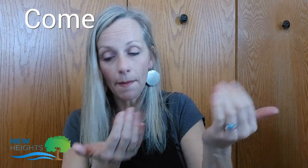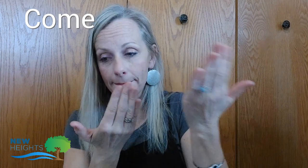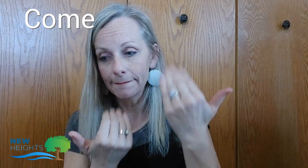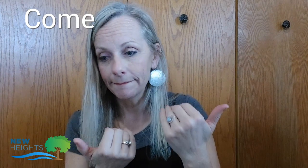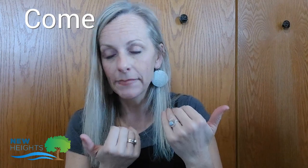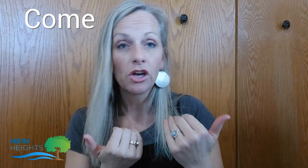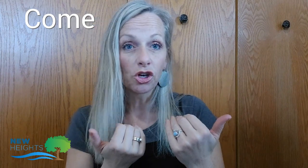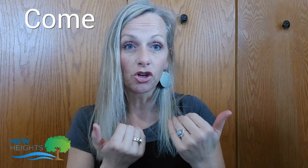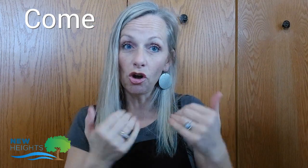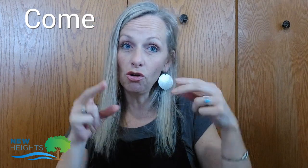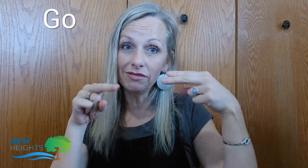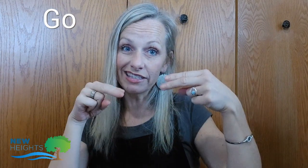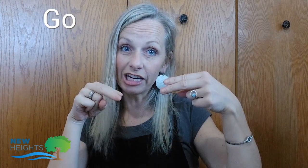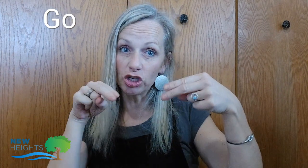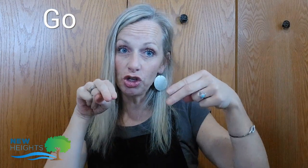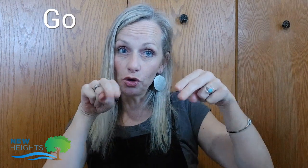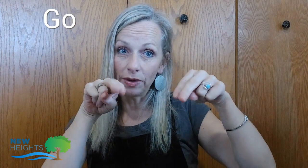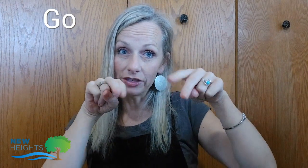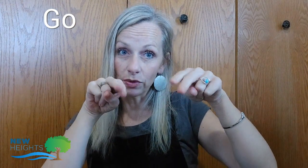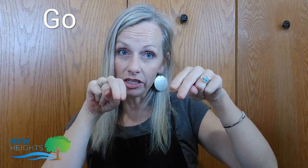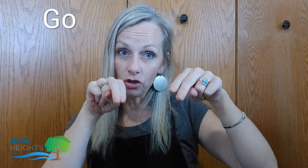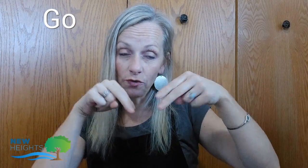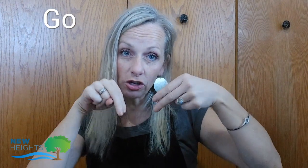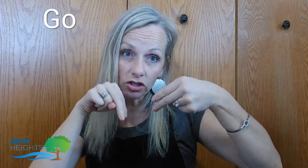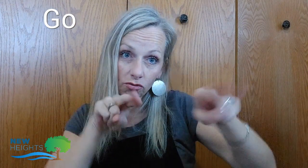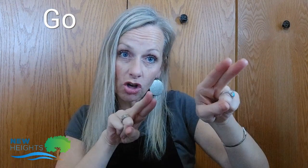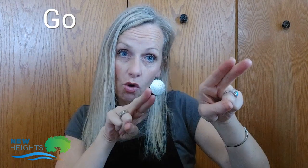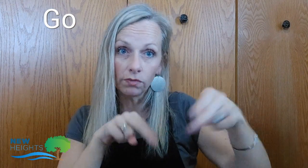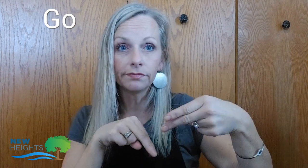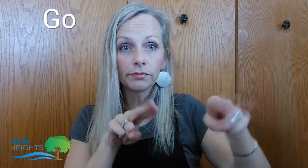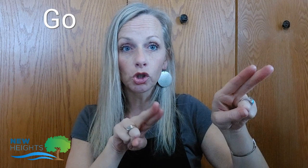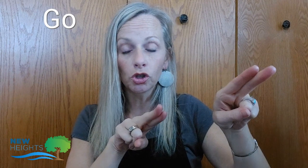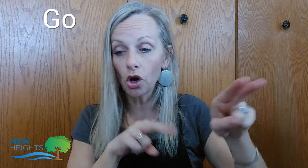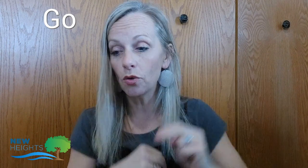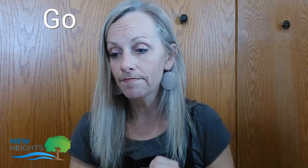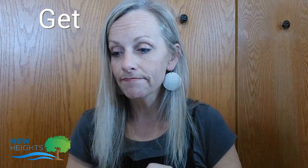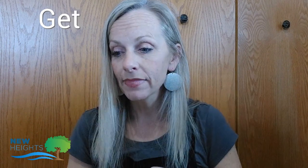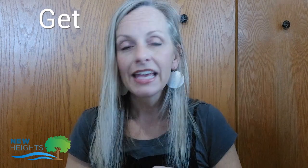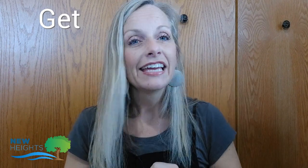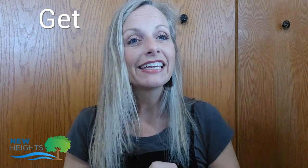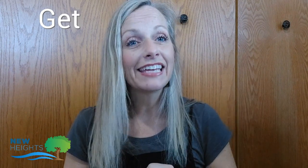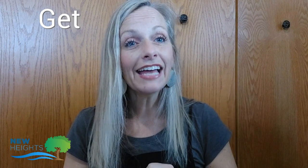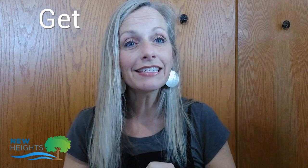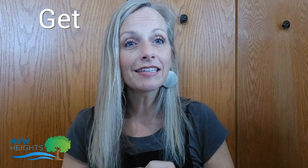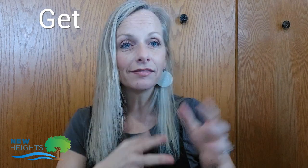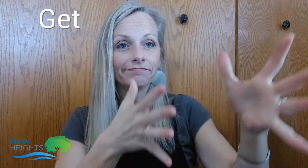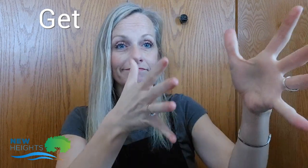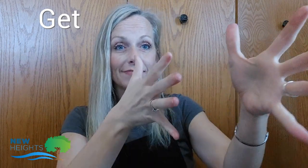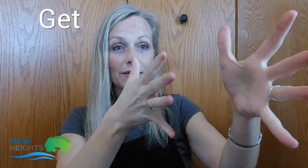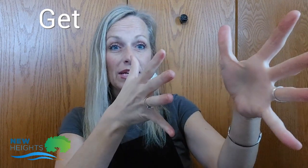Come. Go, it's like a shoe, but it's with these 2 fingers, and go. Go. Get, someone else